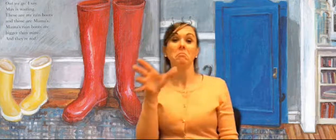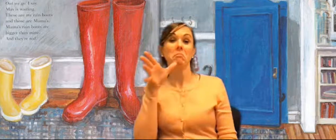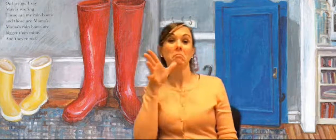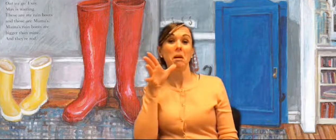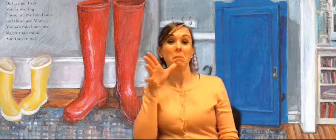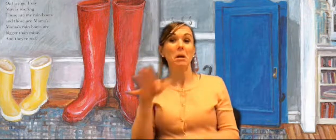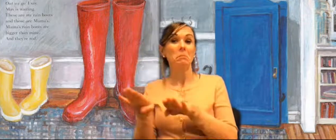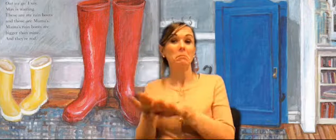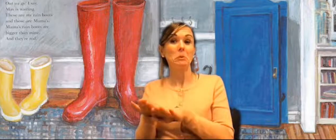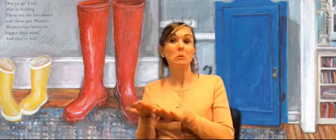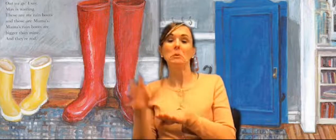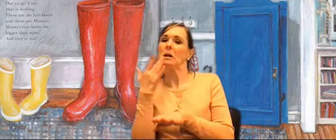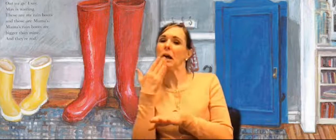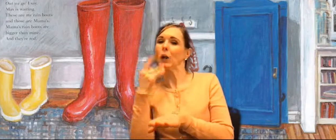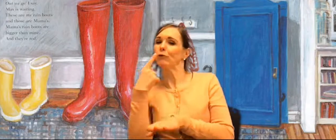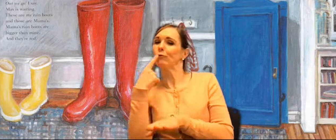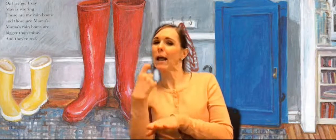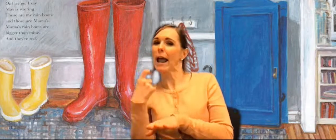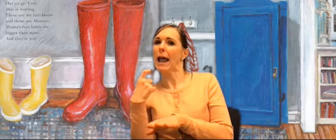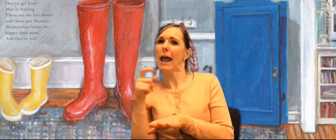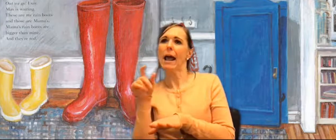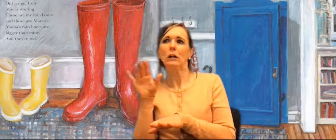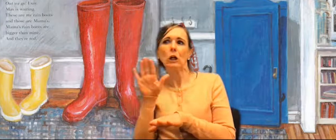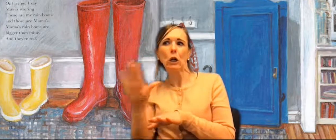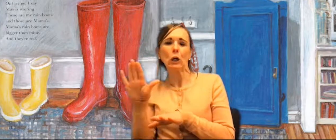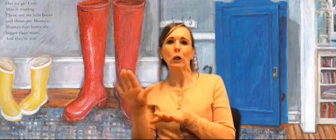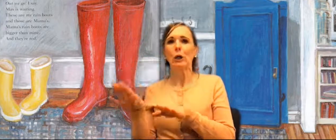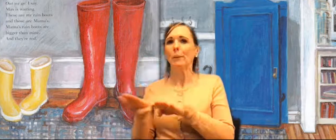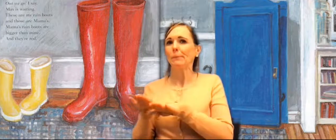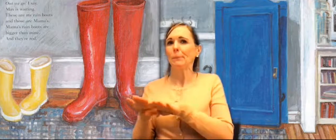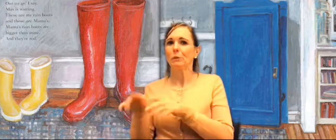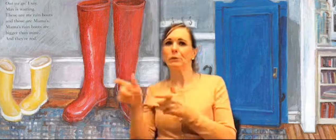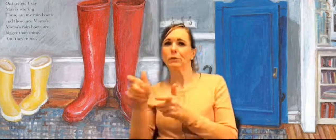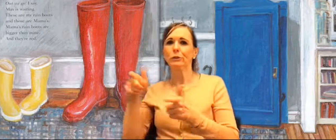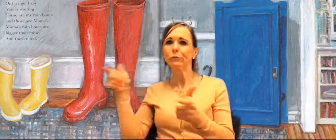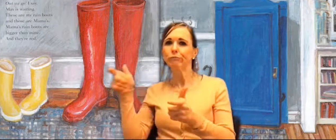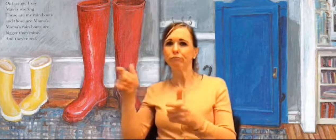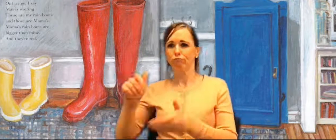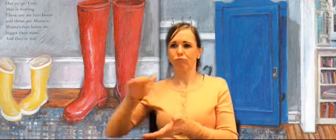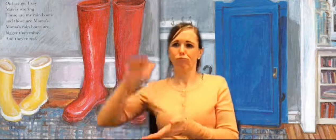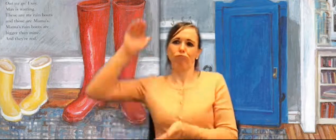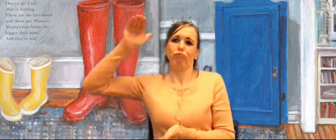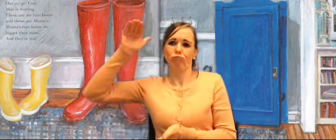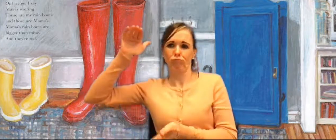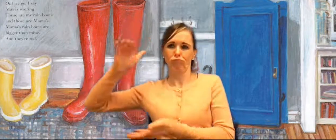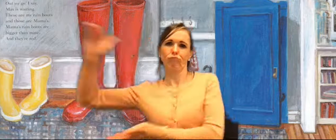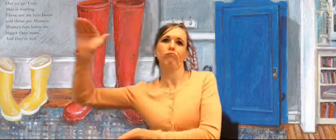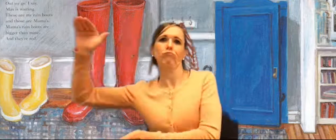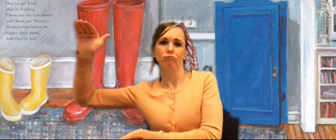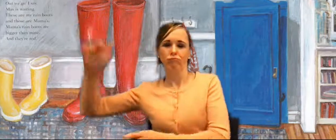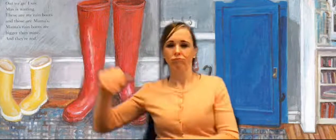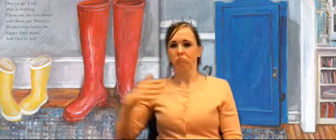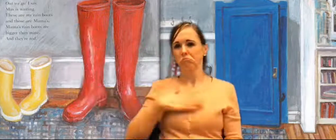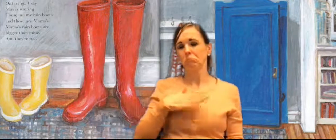color red. Her boots are big and tall. Mine are